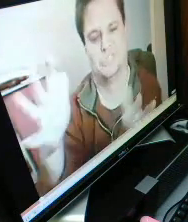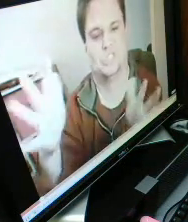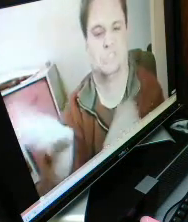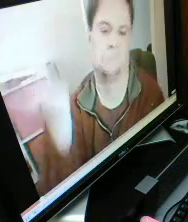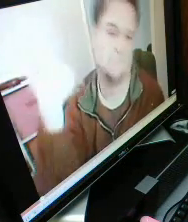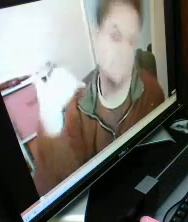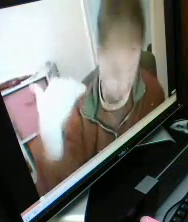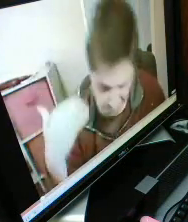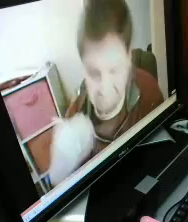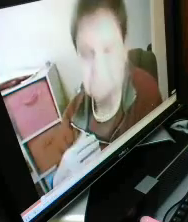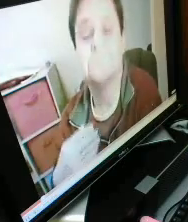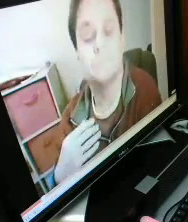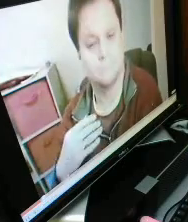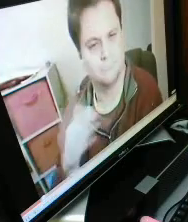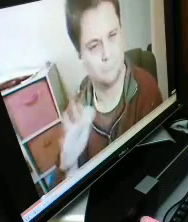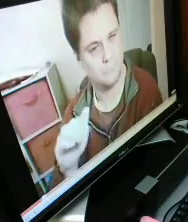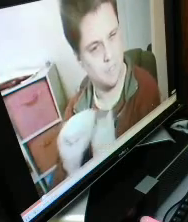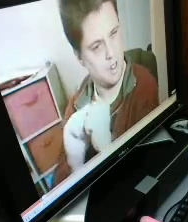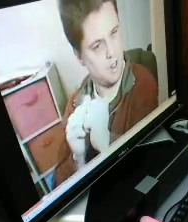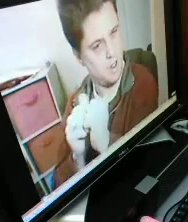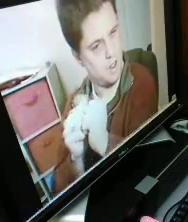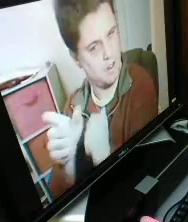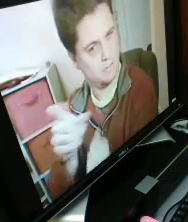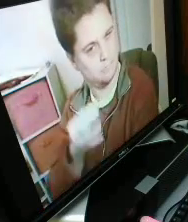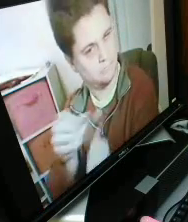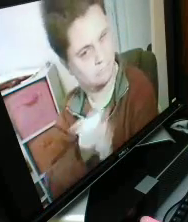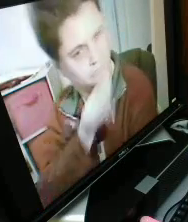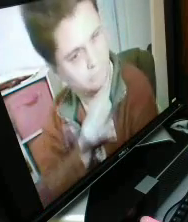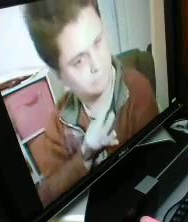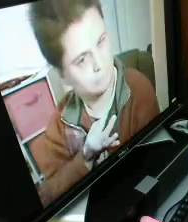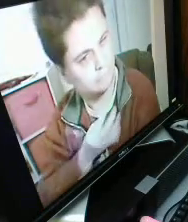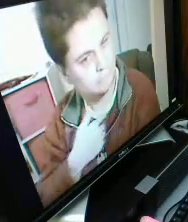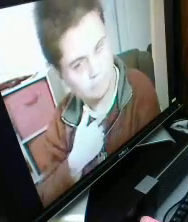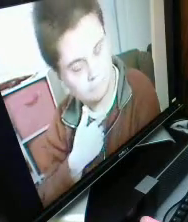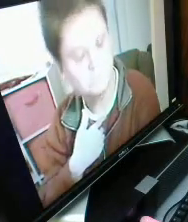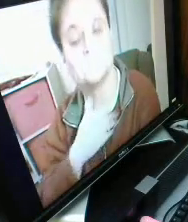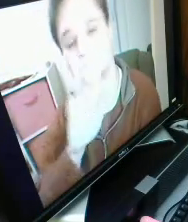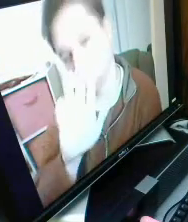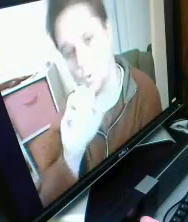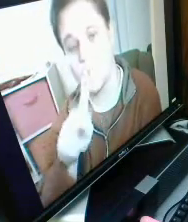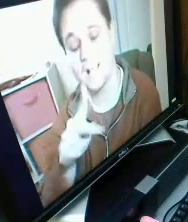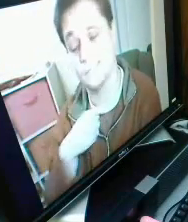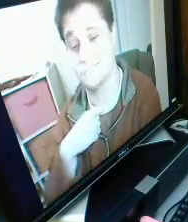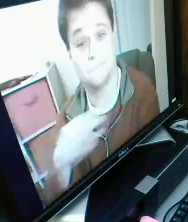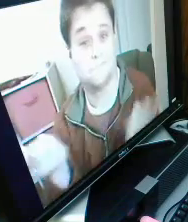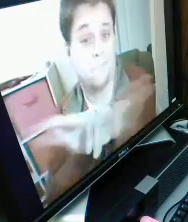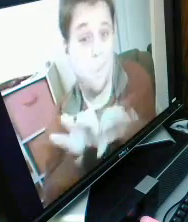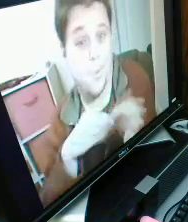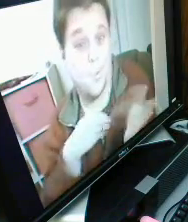Yes, it's true. And I've actually worked for about 3 years at a pizza place. And you want to know how?